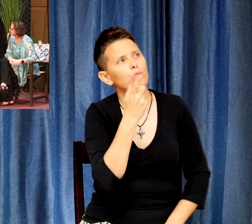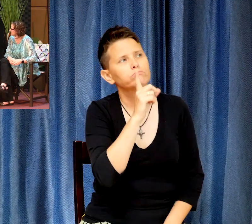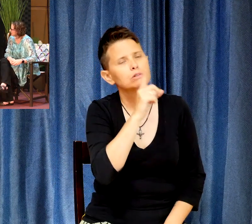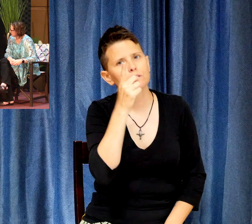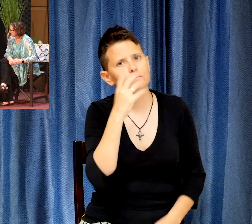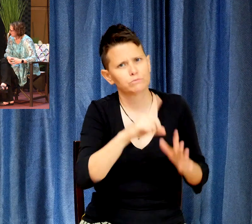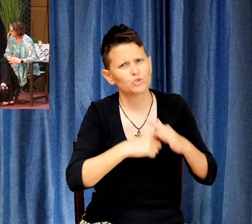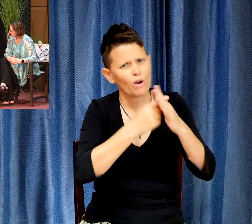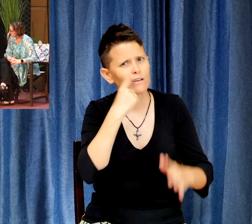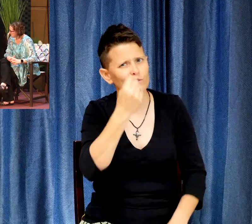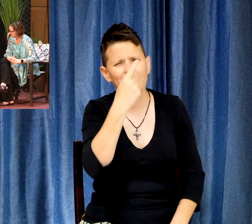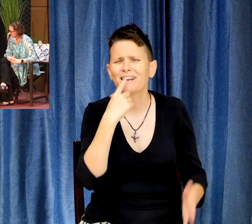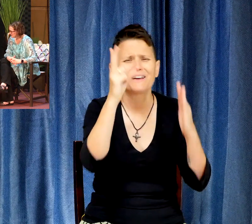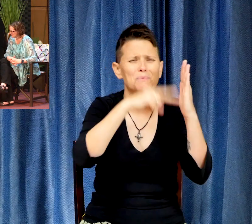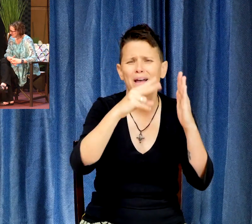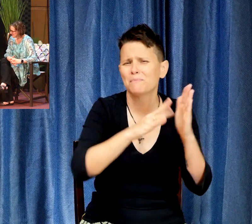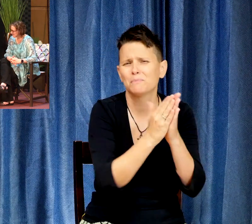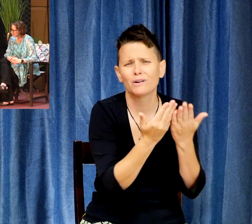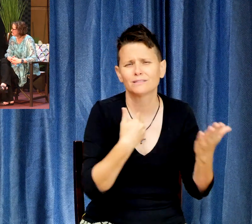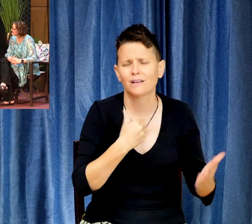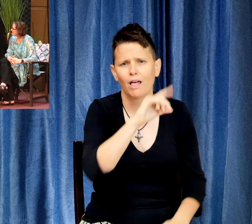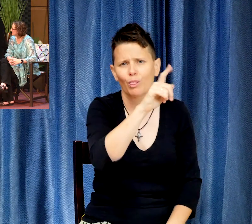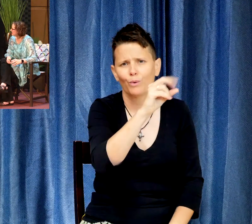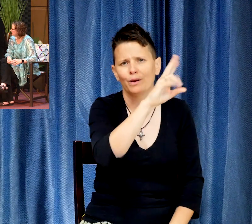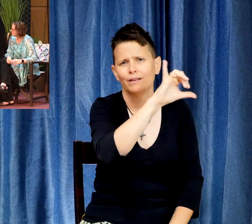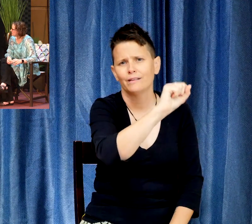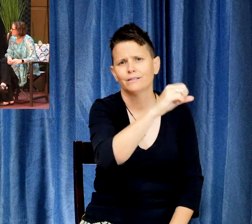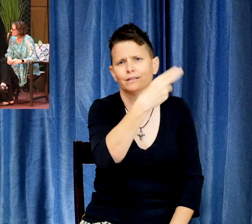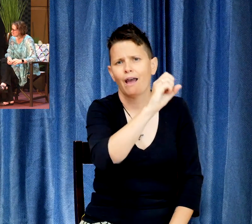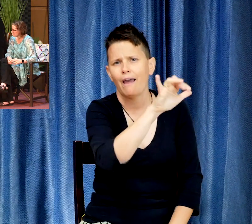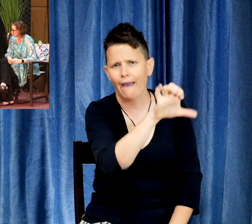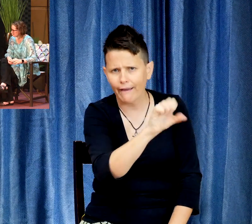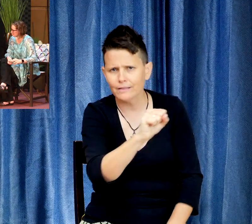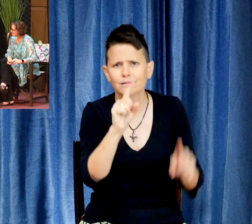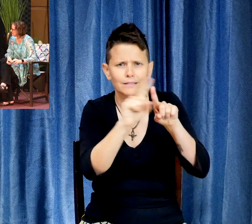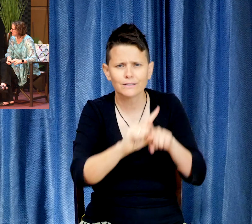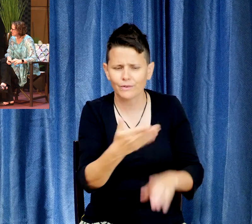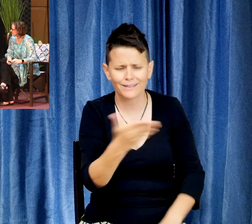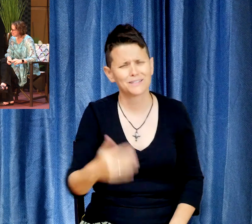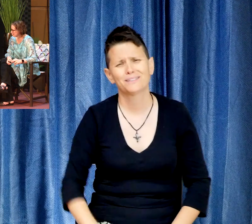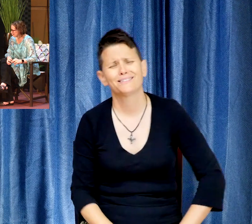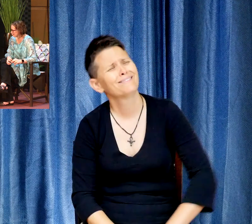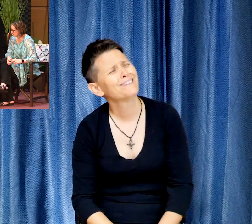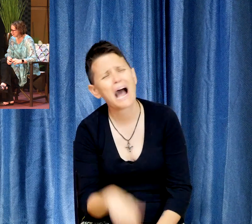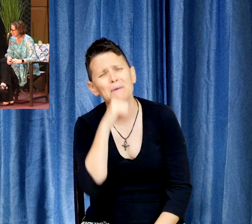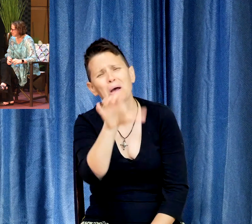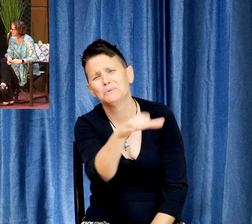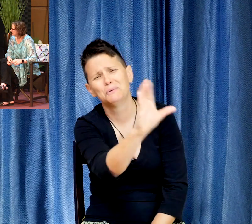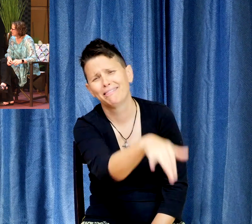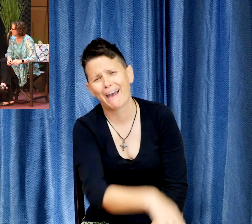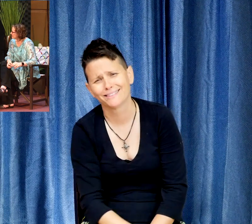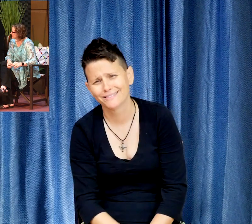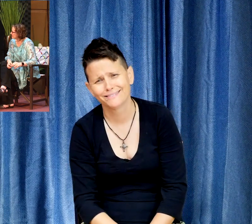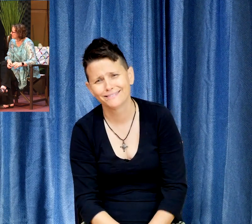course, I had read, Louise Hay's "You Can Heal Your Life," and I would say affirmations for a while in my car. And I'm like, yeah, this is hokey. I'm not going to do this. But